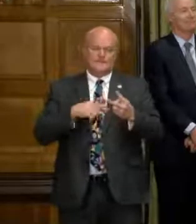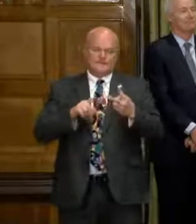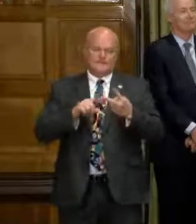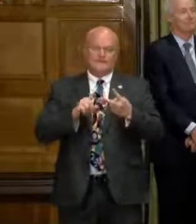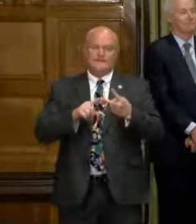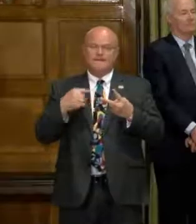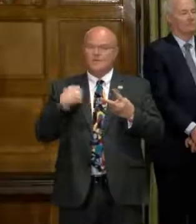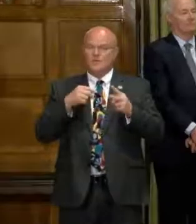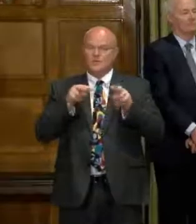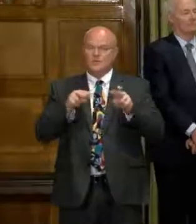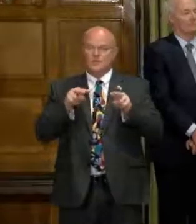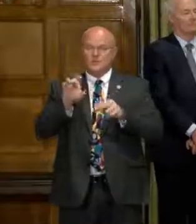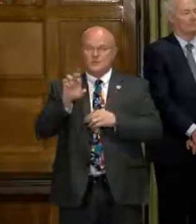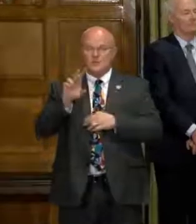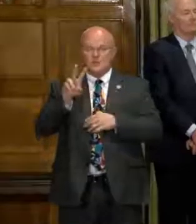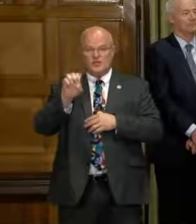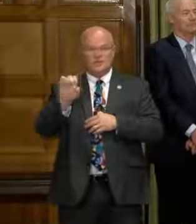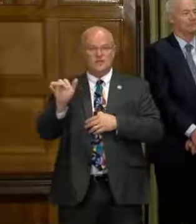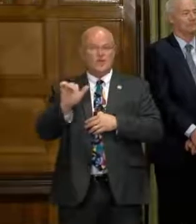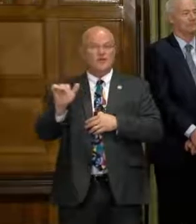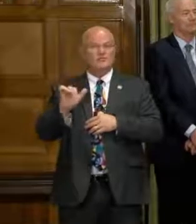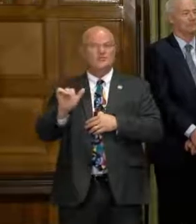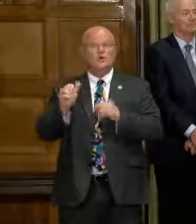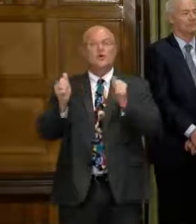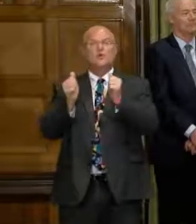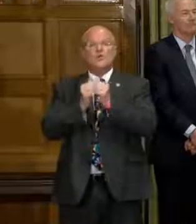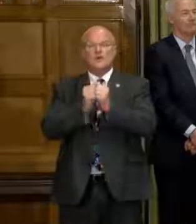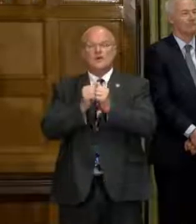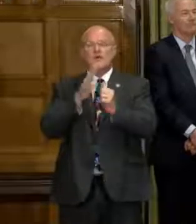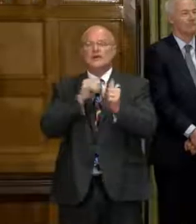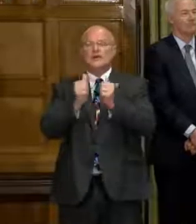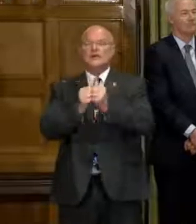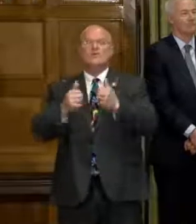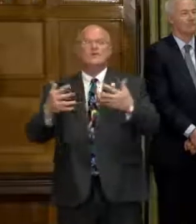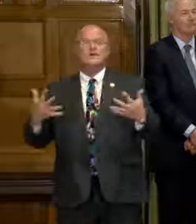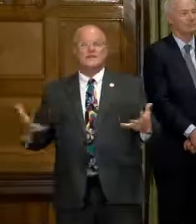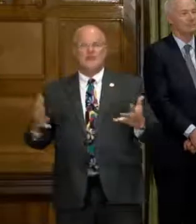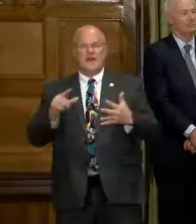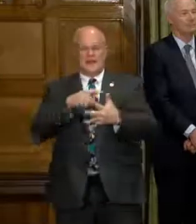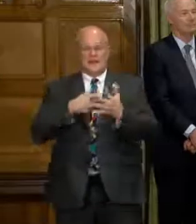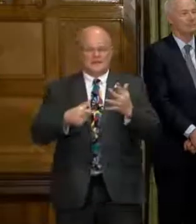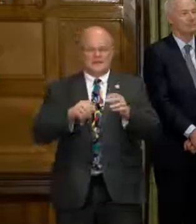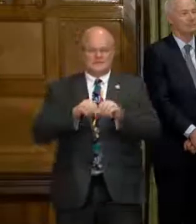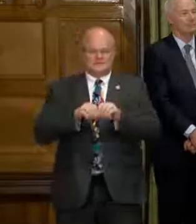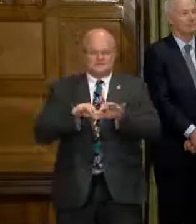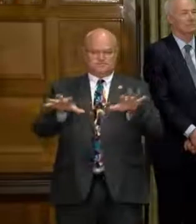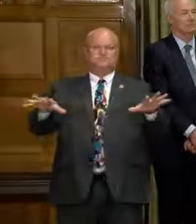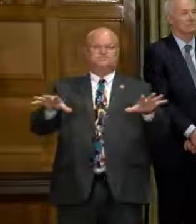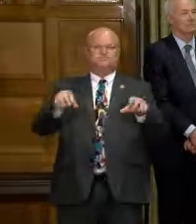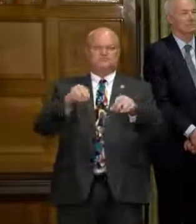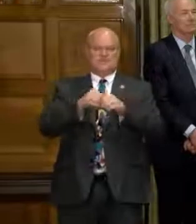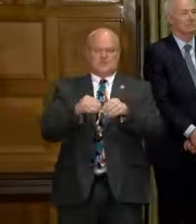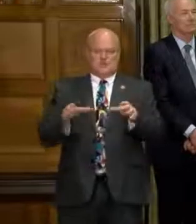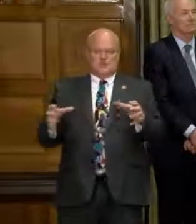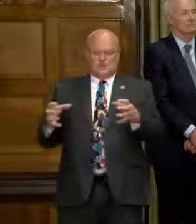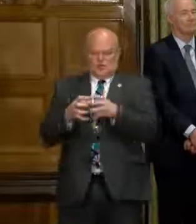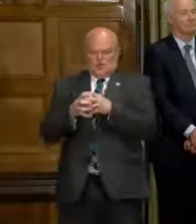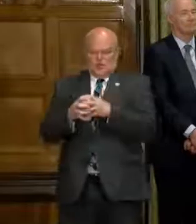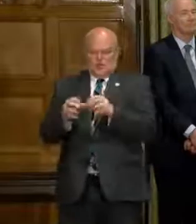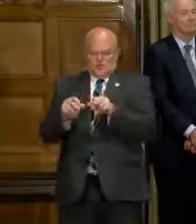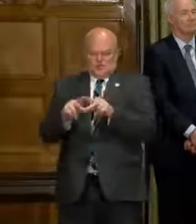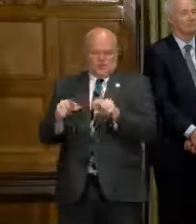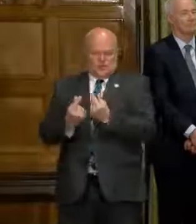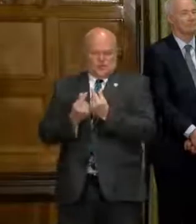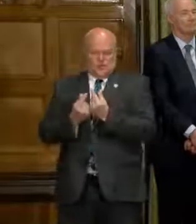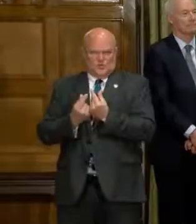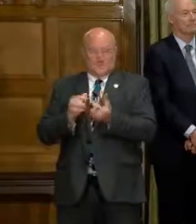Second, we're going to look at the curve also with and without these outbreaks that are in closed congregate settings, and